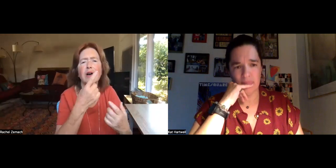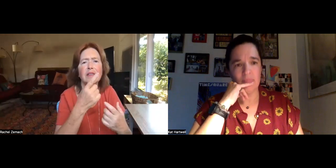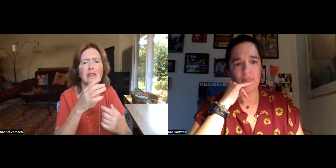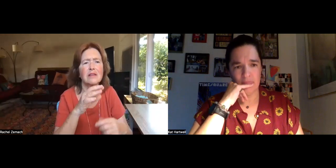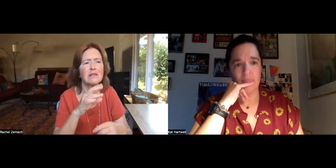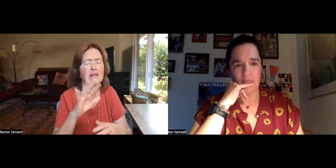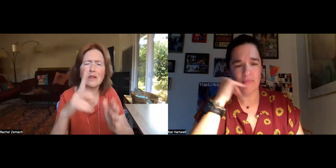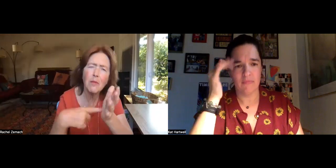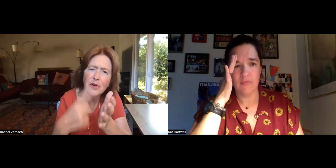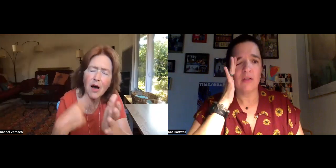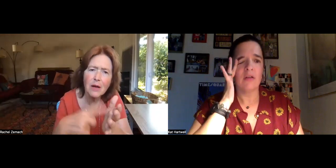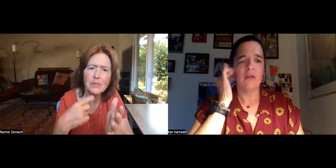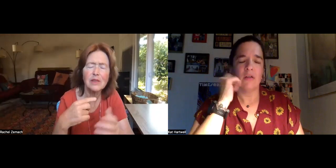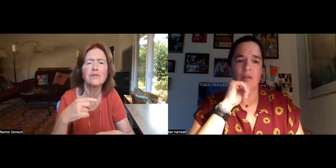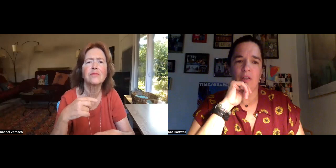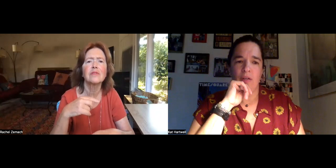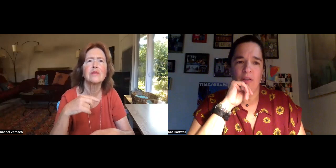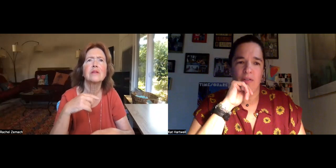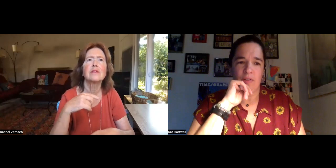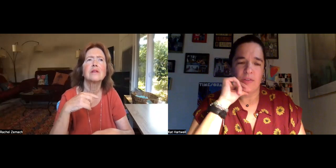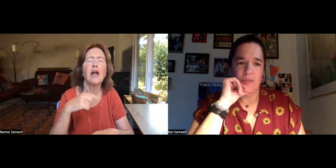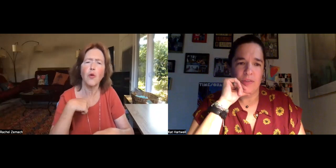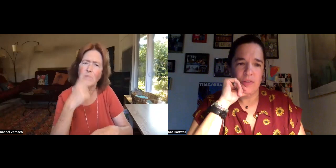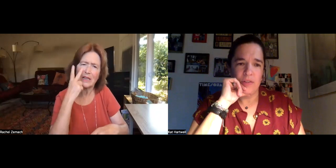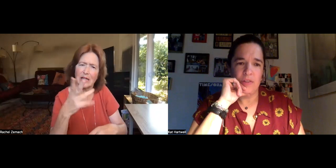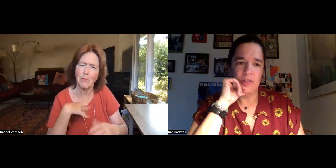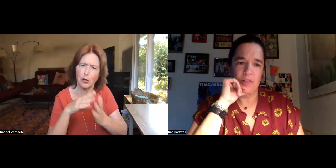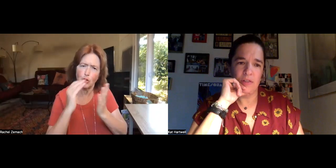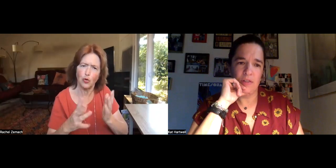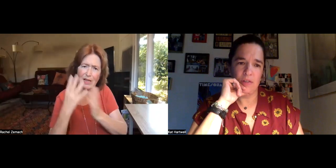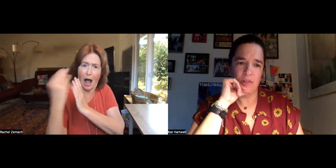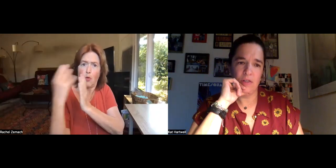Just sometimes I would see my students